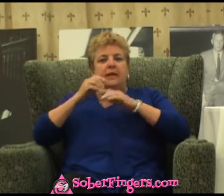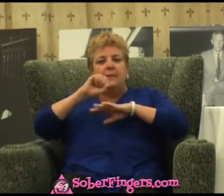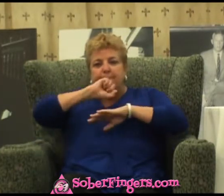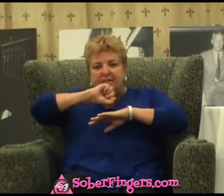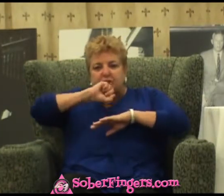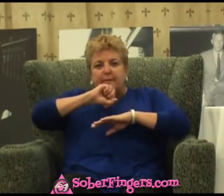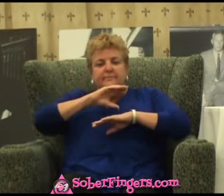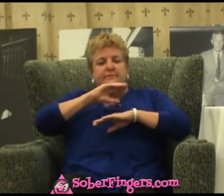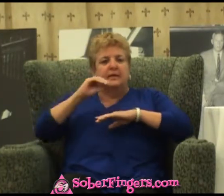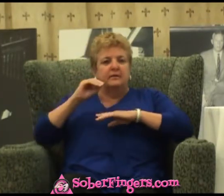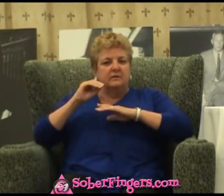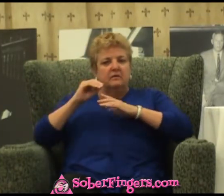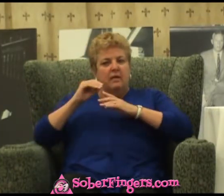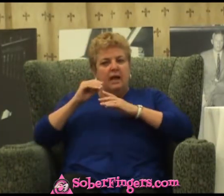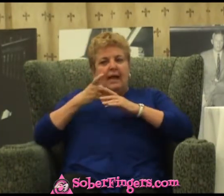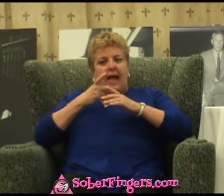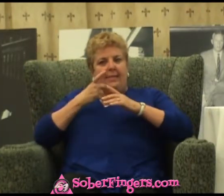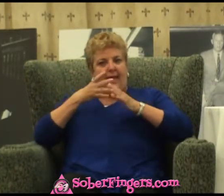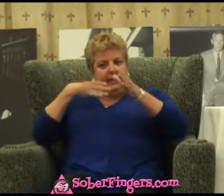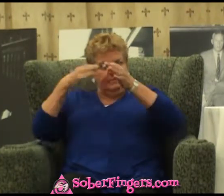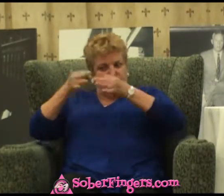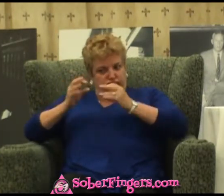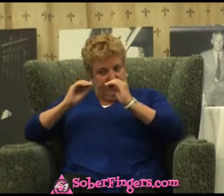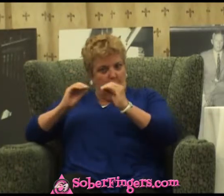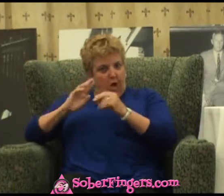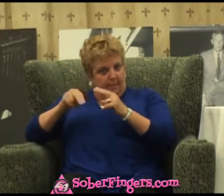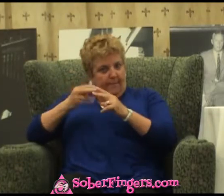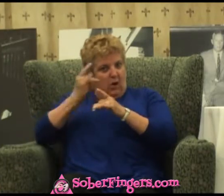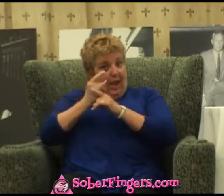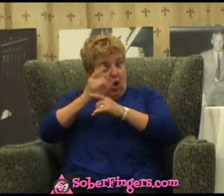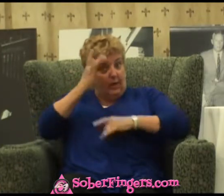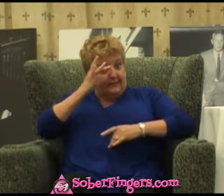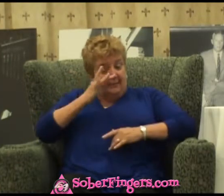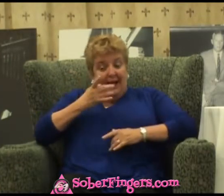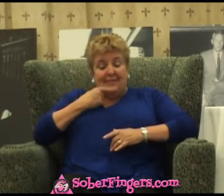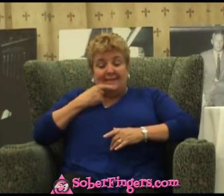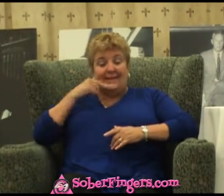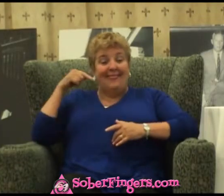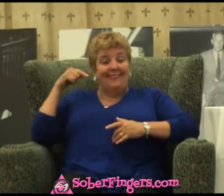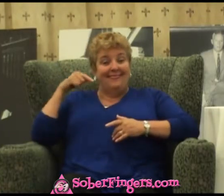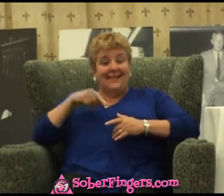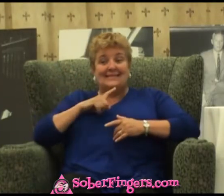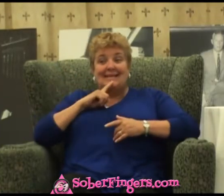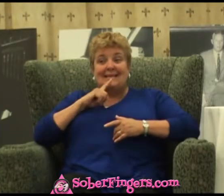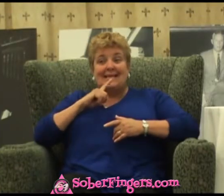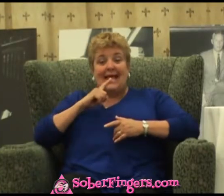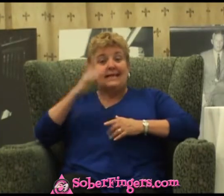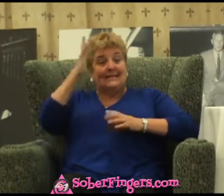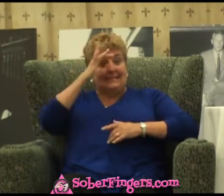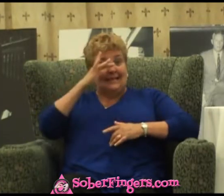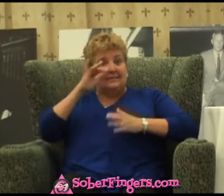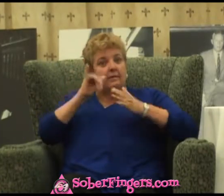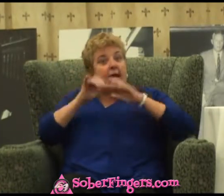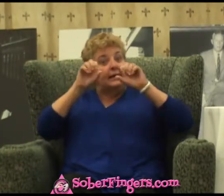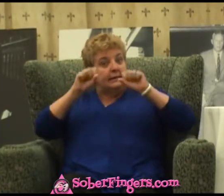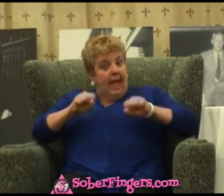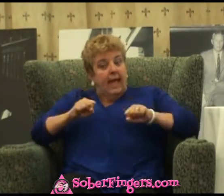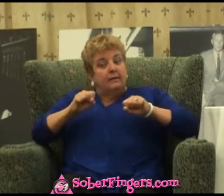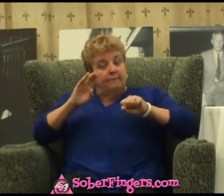and they said, listen, this is a treatable disease. It's